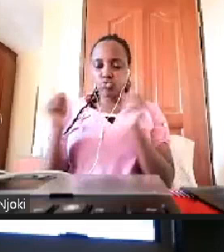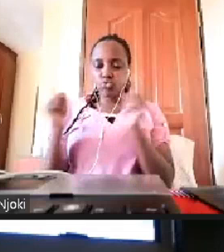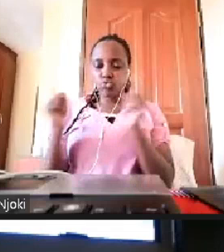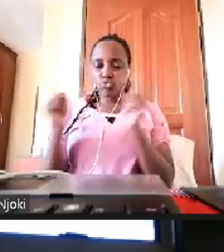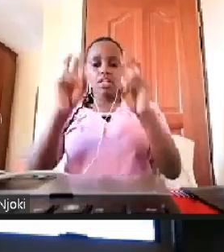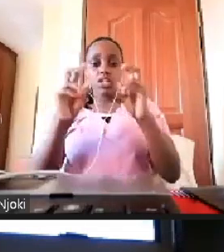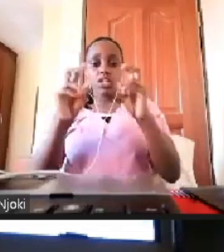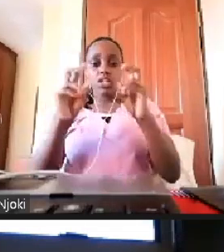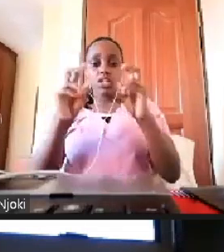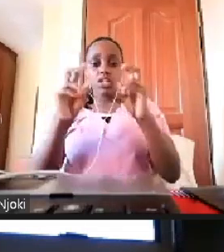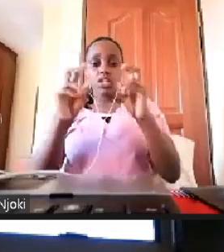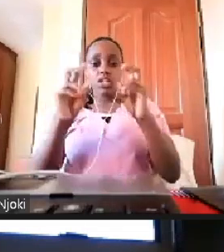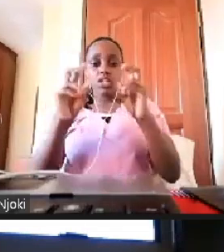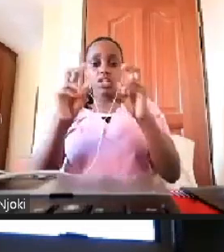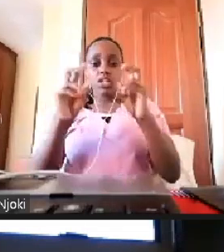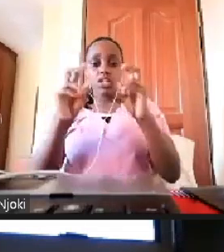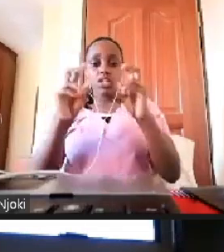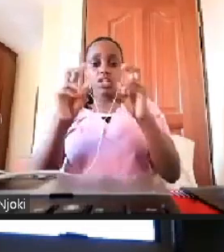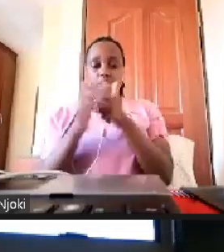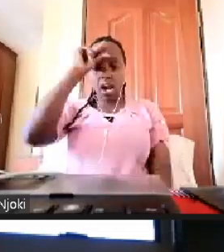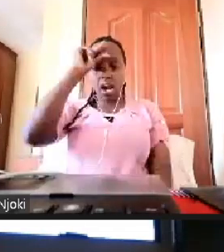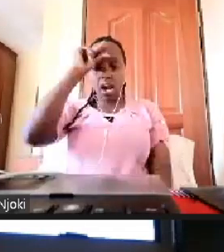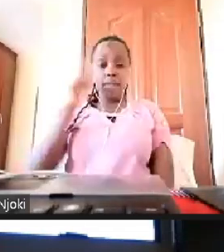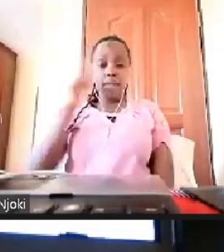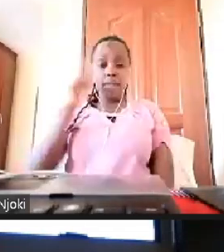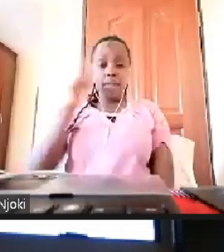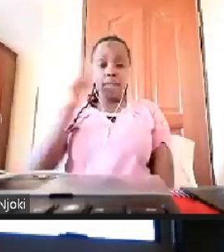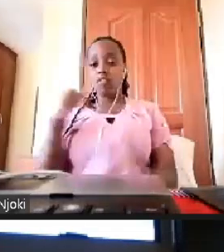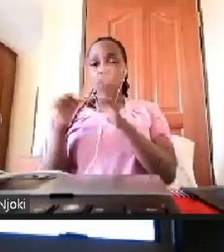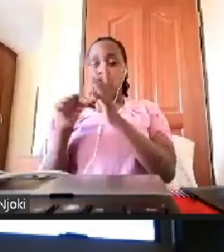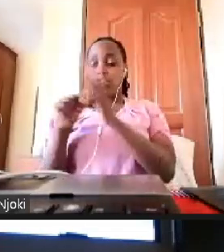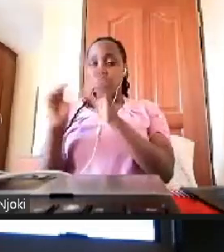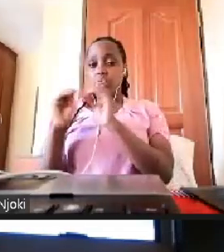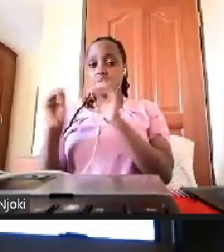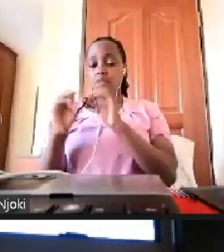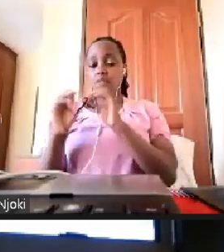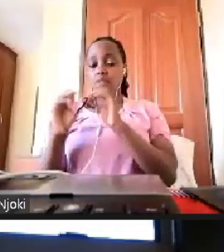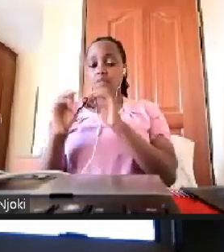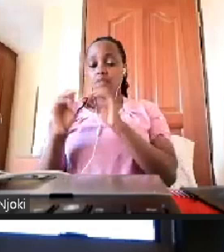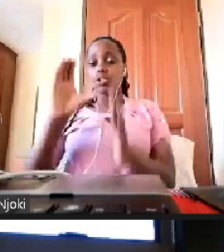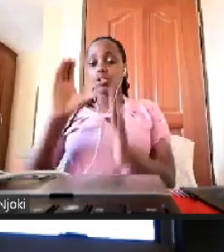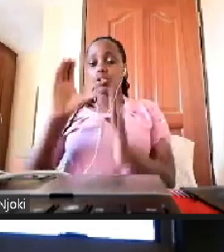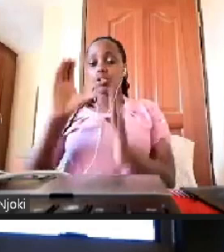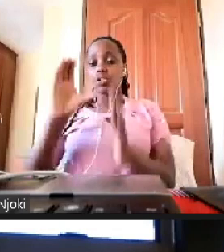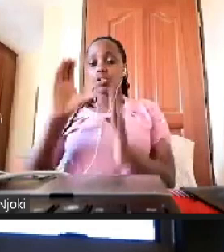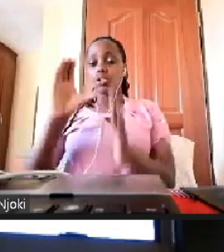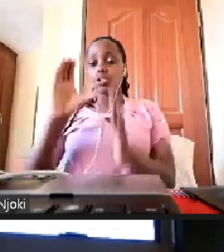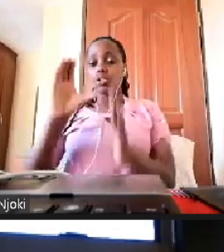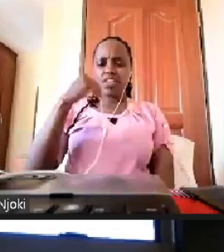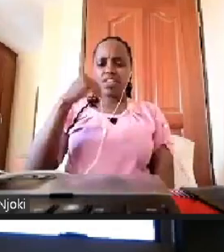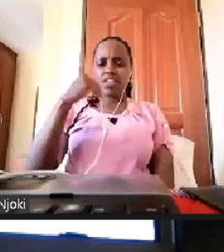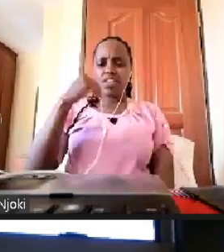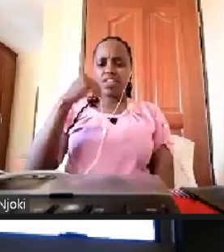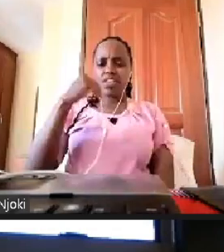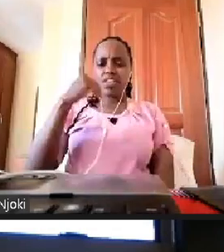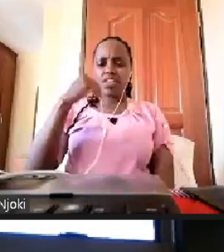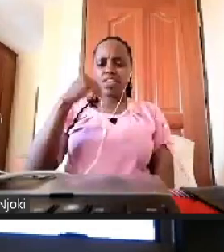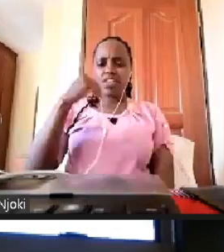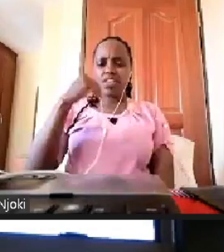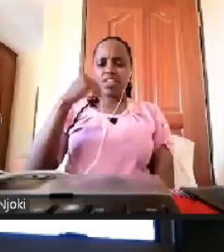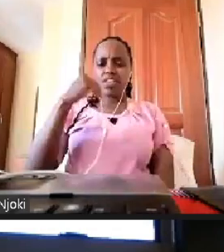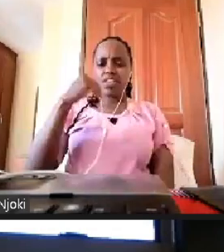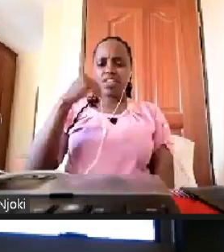issue that most of our governments have no problem reporting to the CRC. They put in a lot of time, they put in a lot of